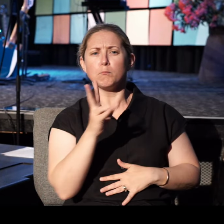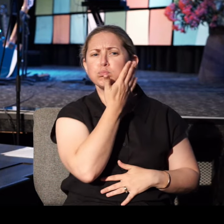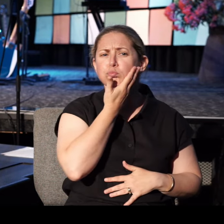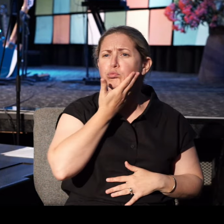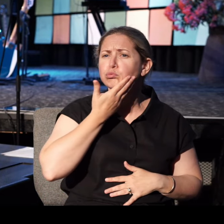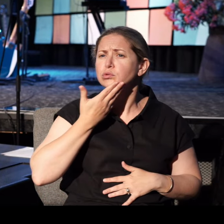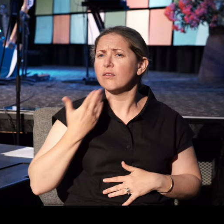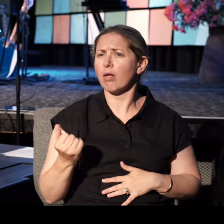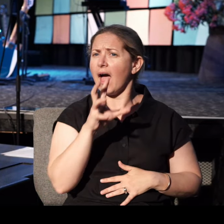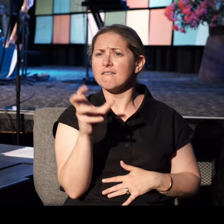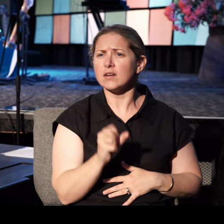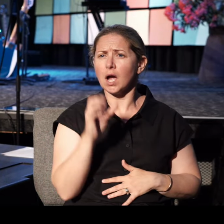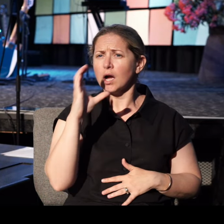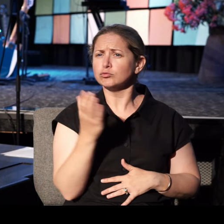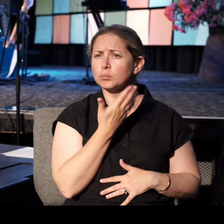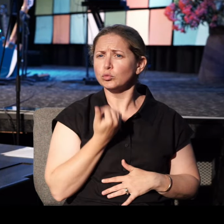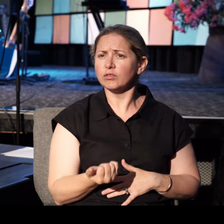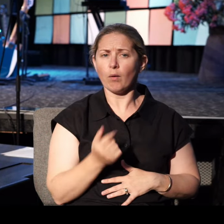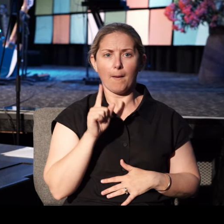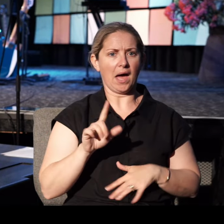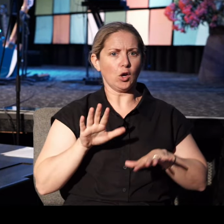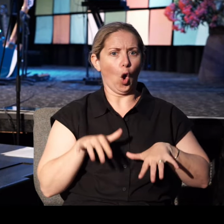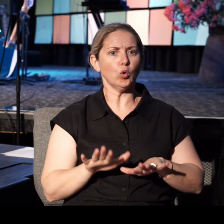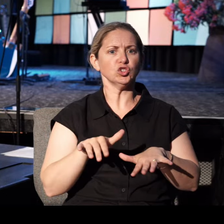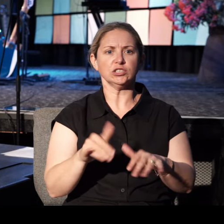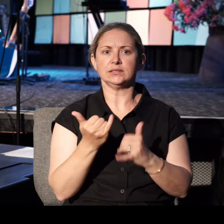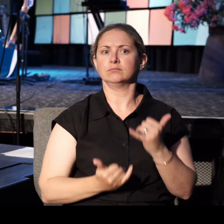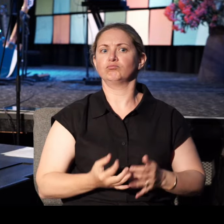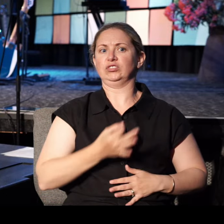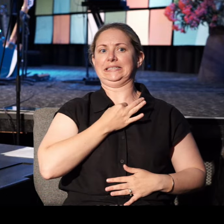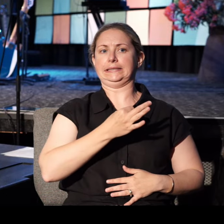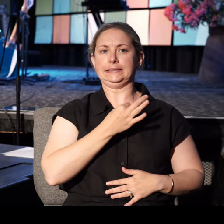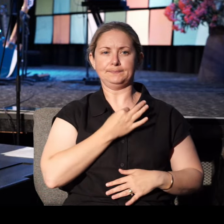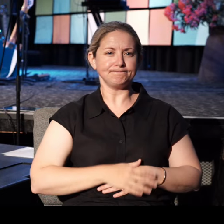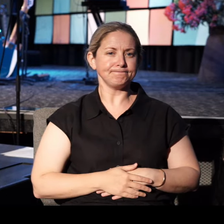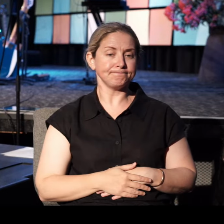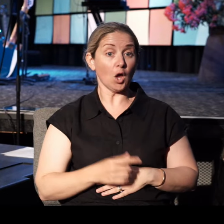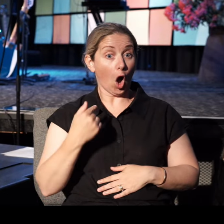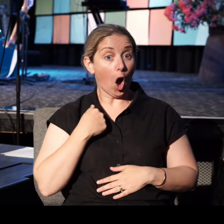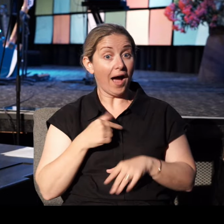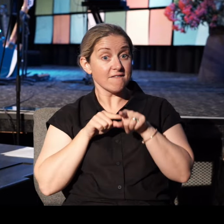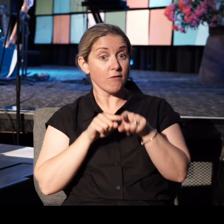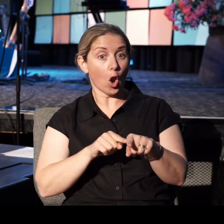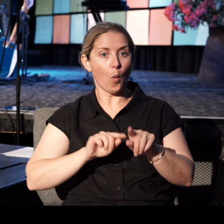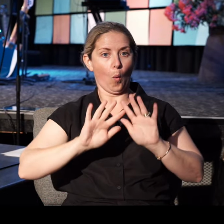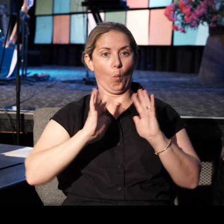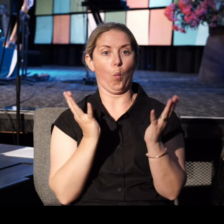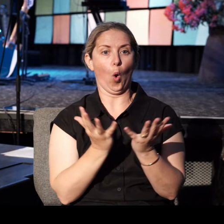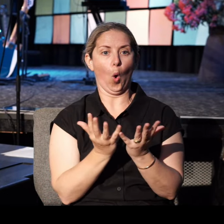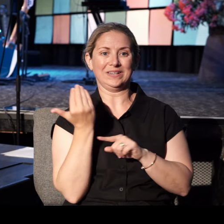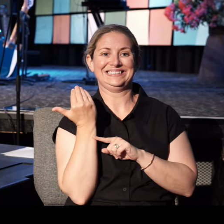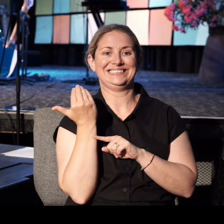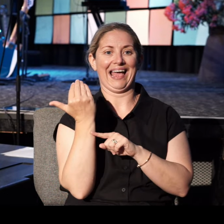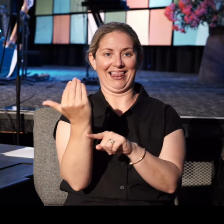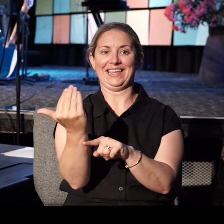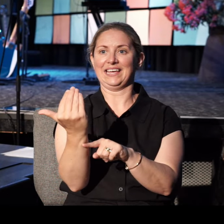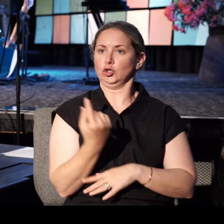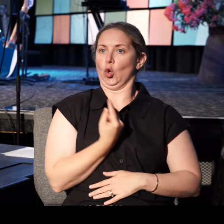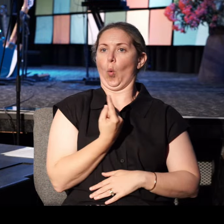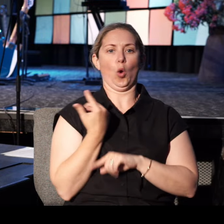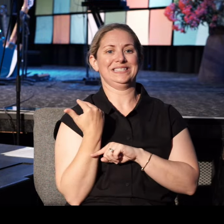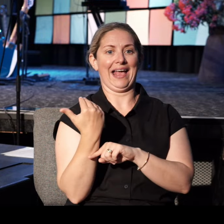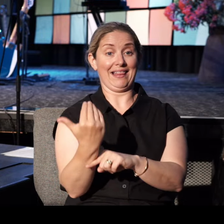it. One of the things that I follow is around the world solo sailing. And at the moment, there's a